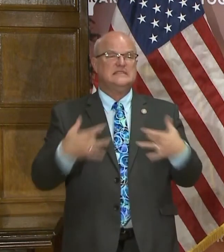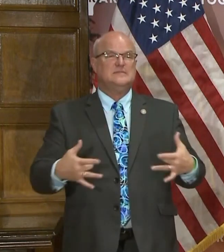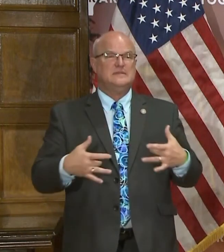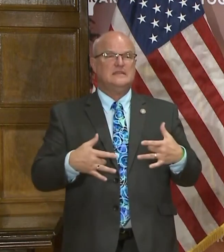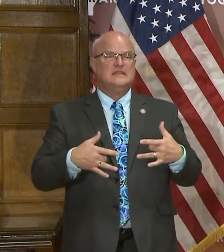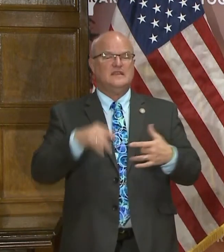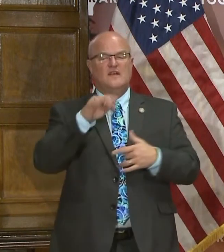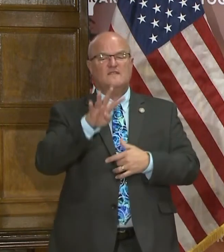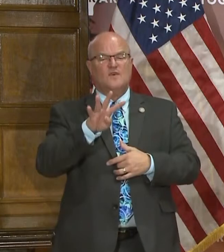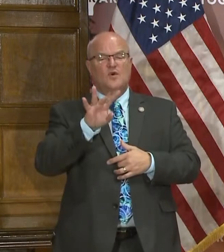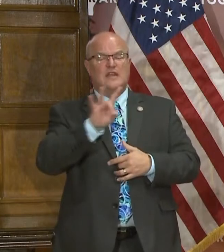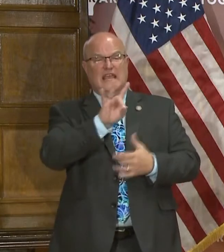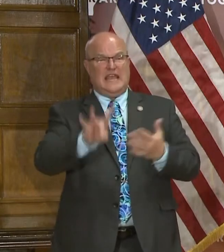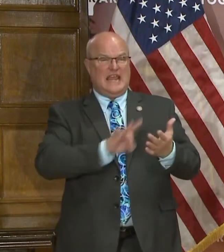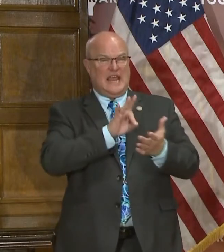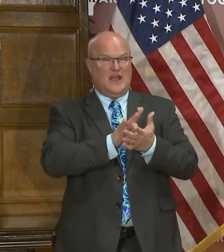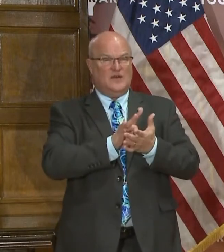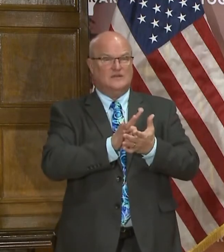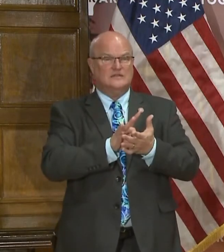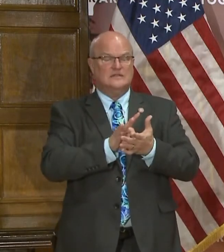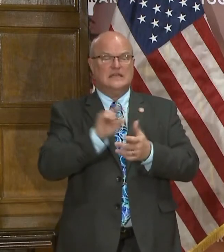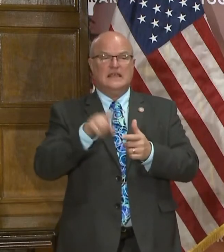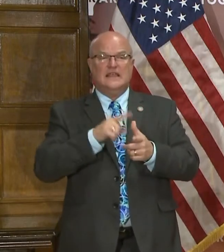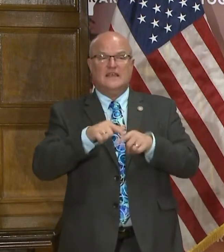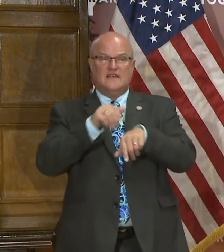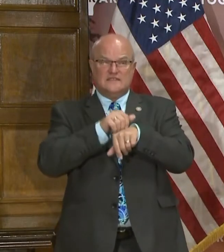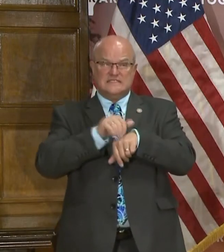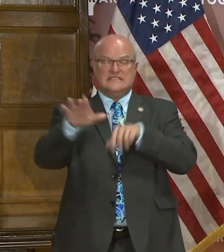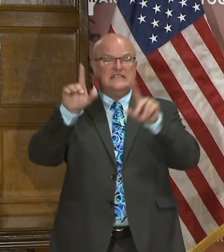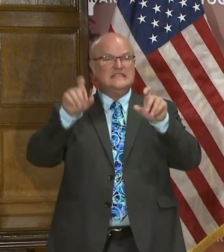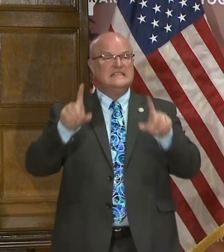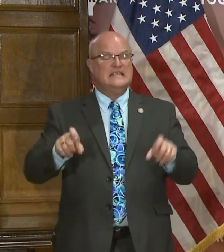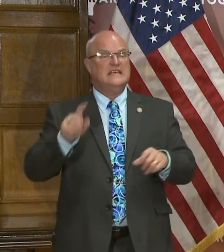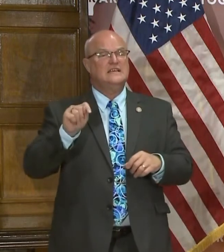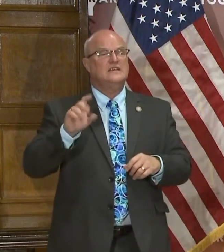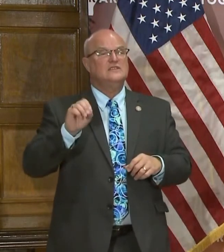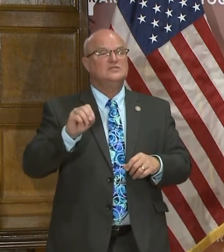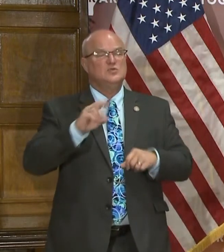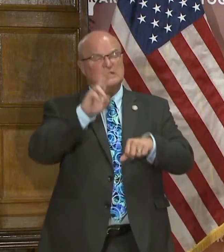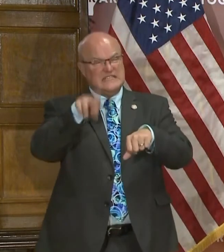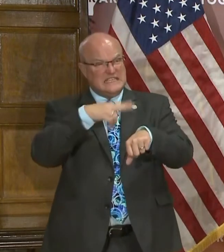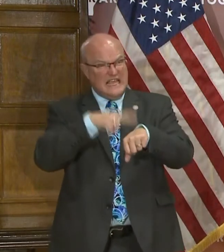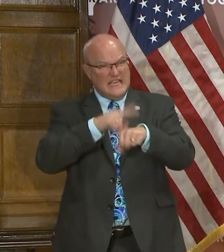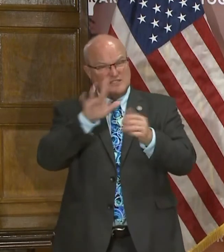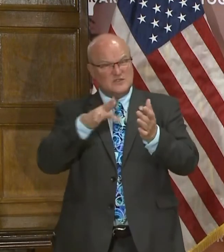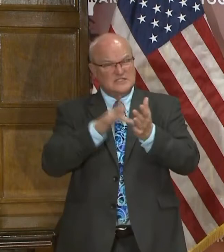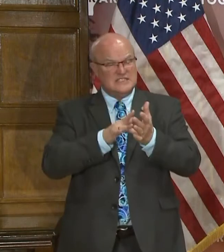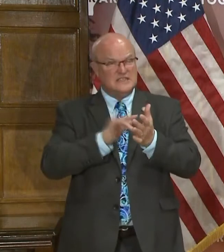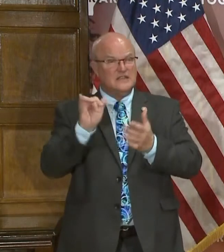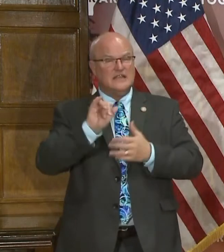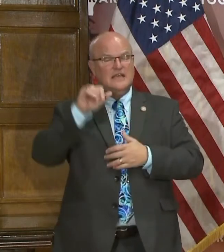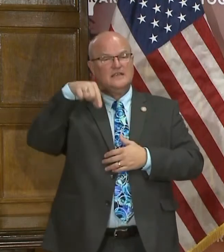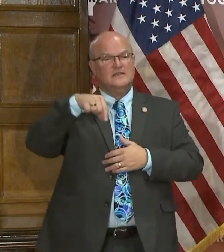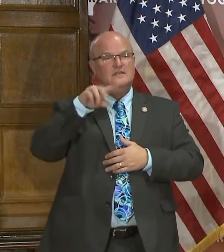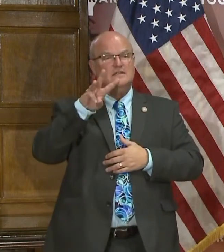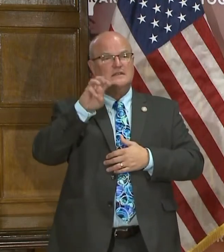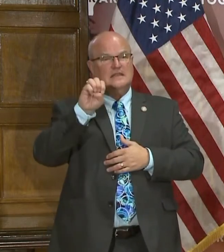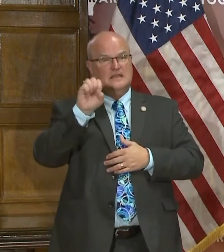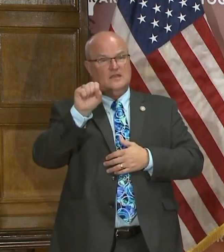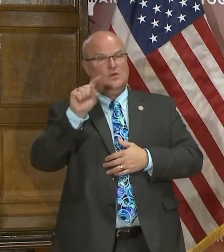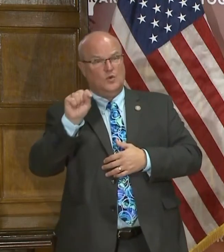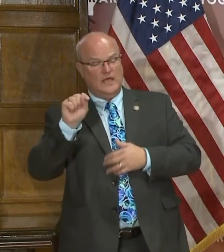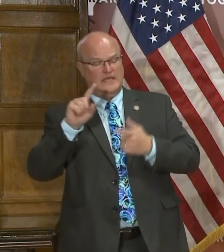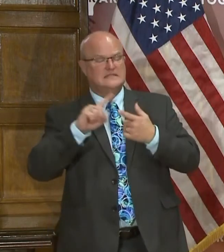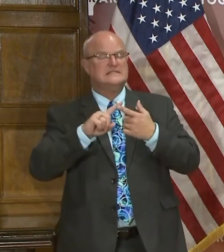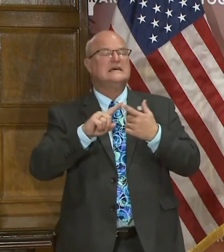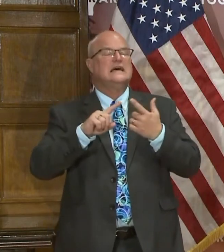less than 48 hours. If you have to send out your test to a national center such as Quest,